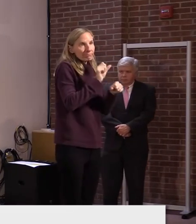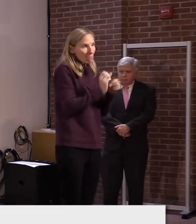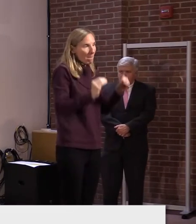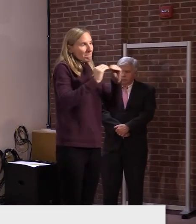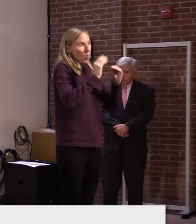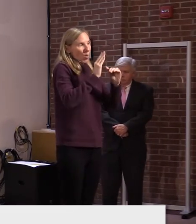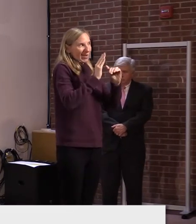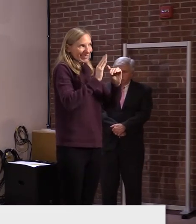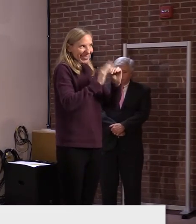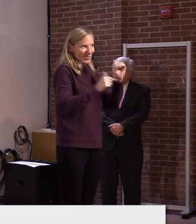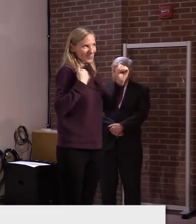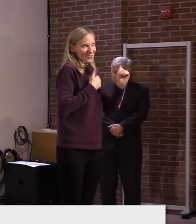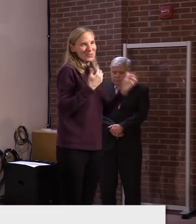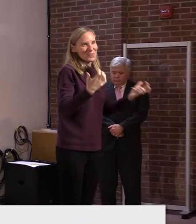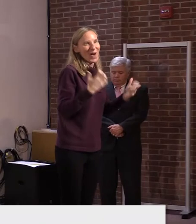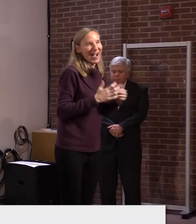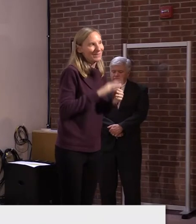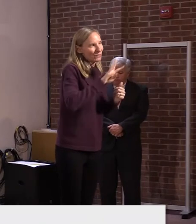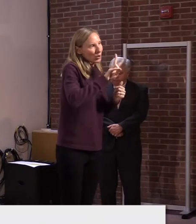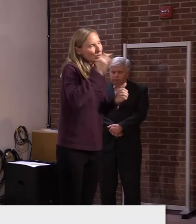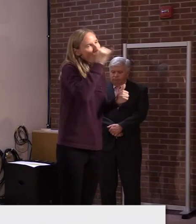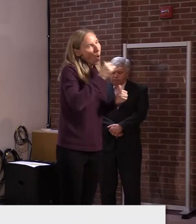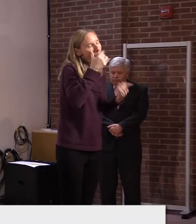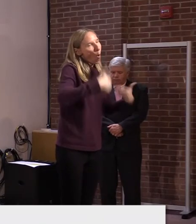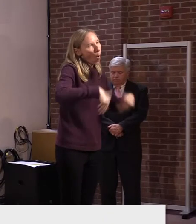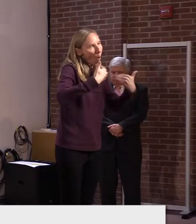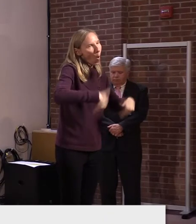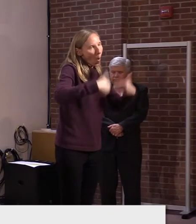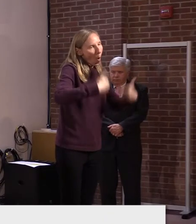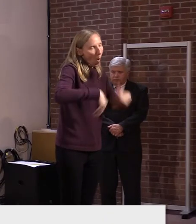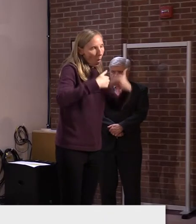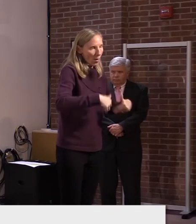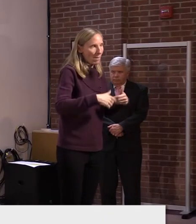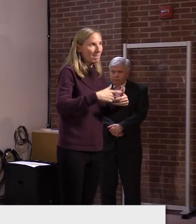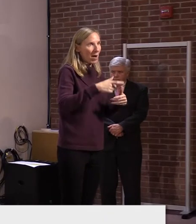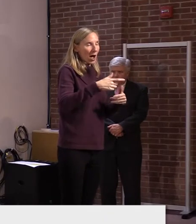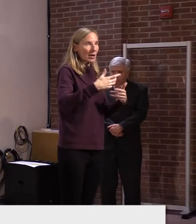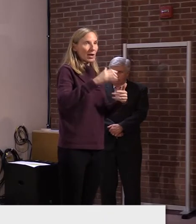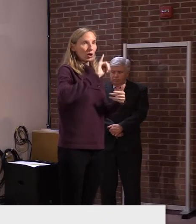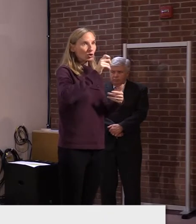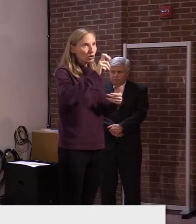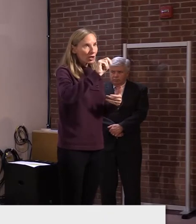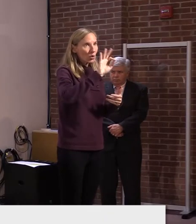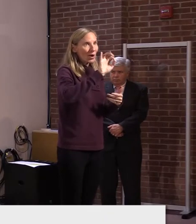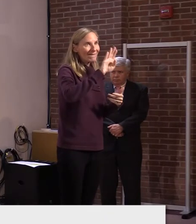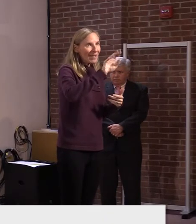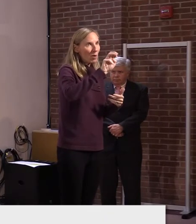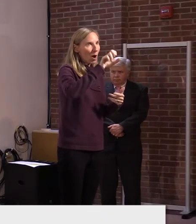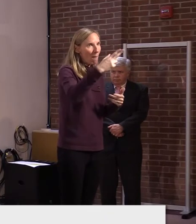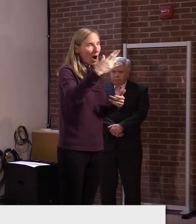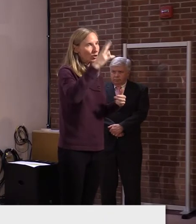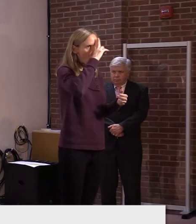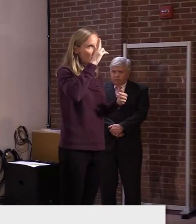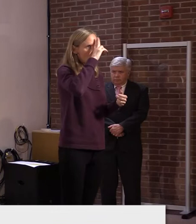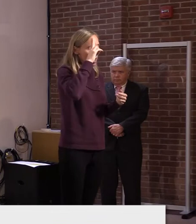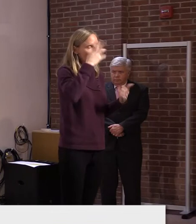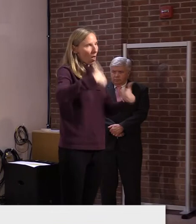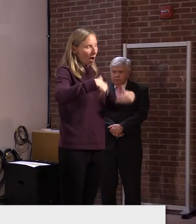more than we'd like to see, but aren't as high as they were back in January or February or March.